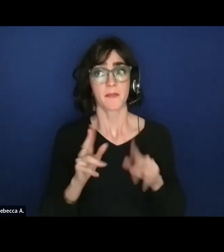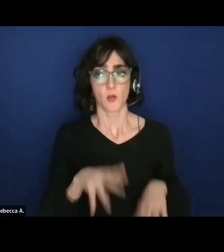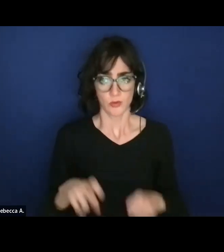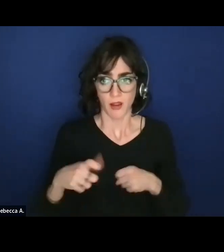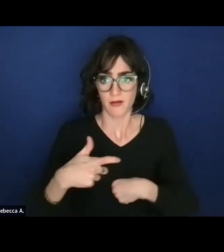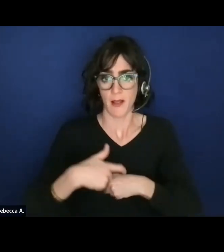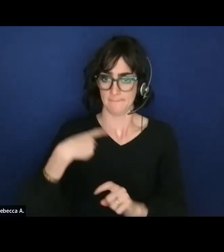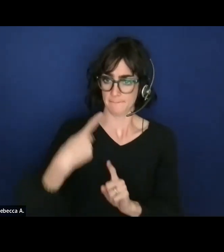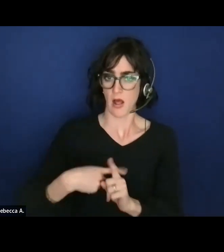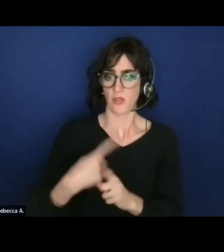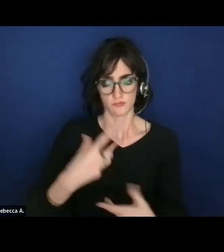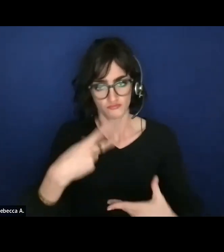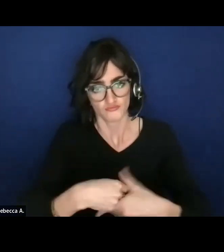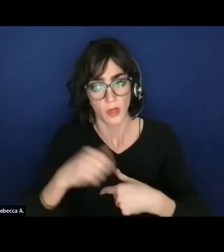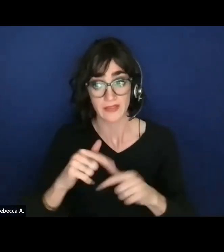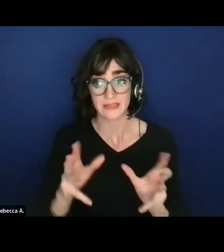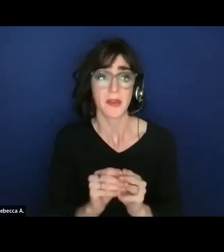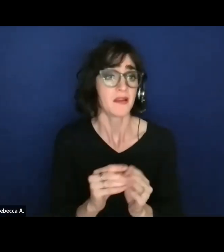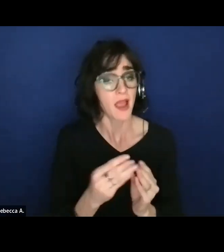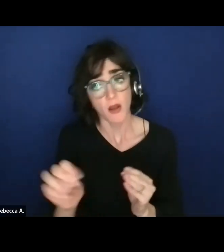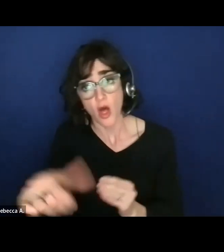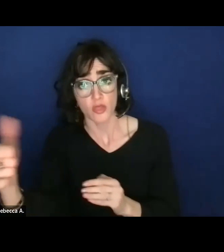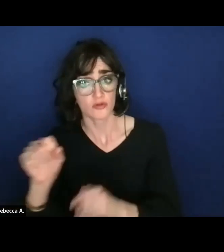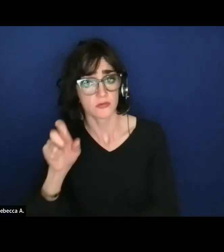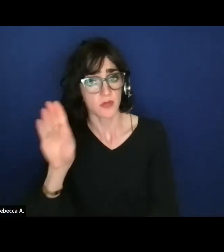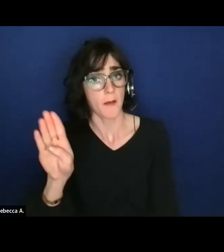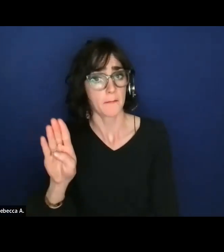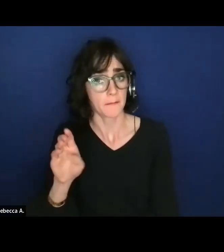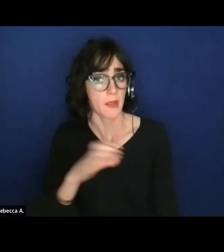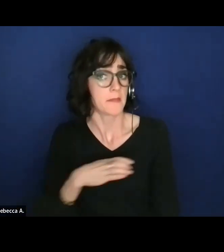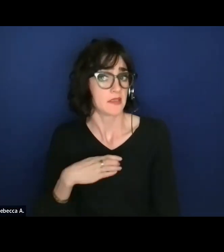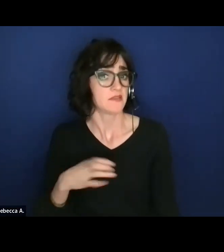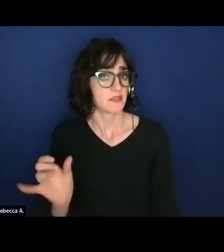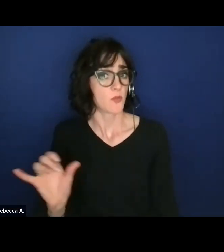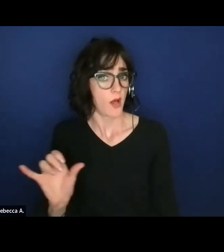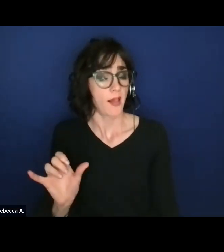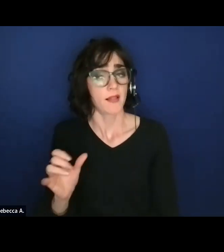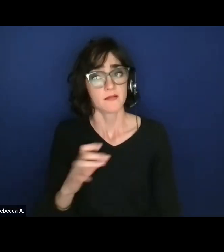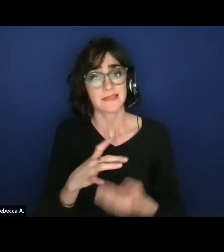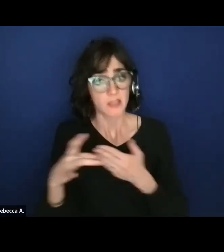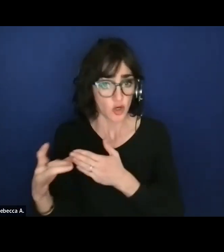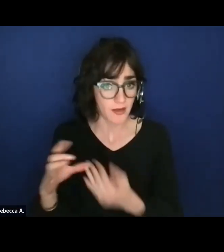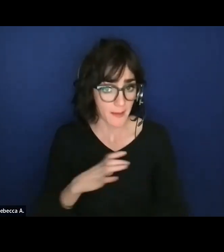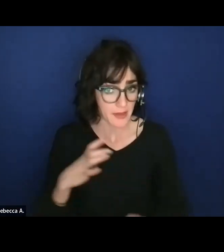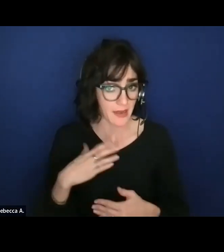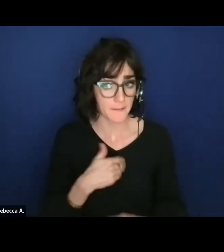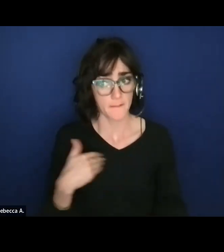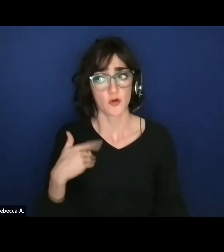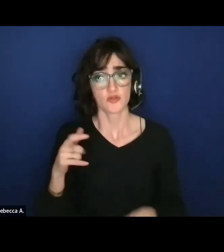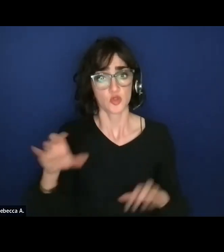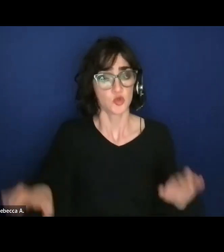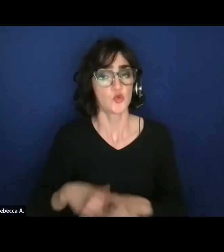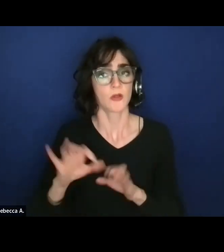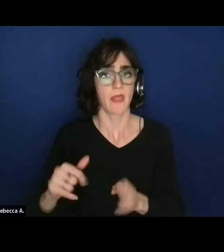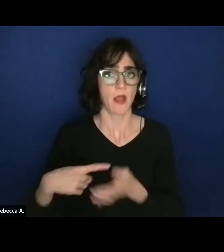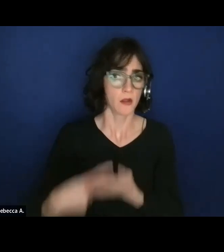in this meeting, but I know a number of you are also engaging in subcommittees and steering committee members who are doing the